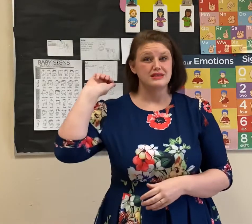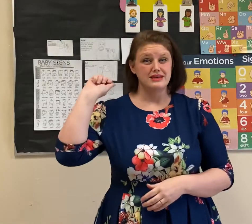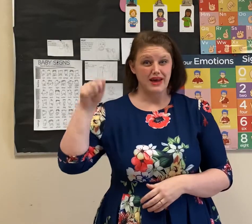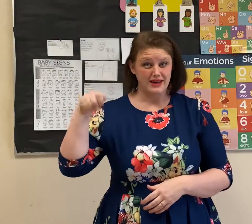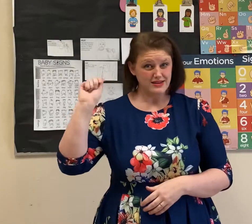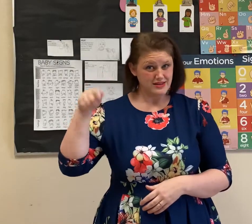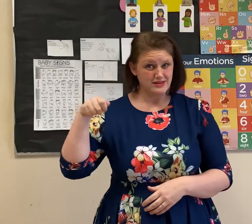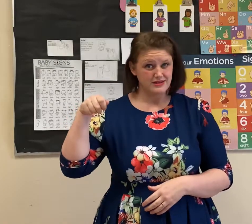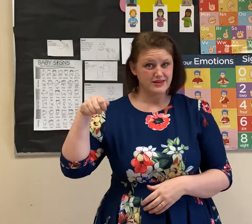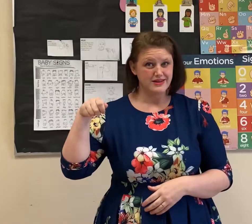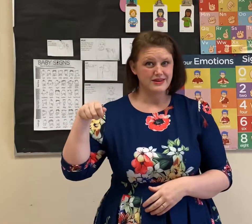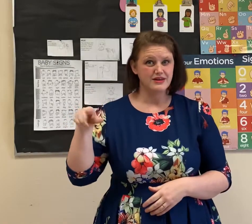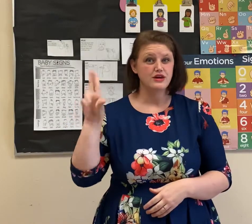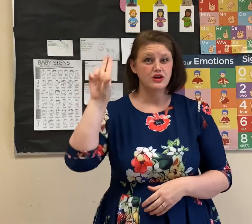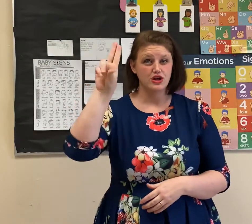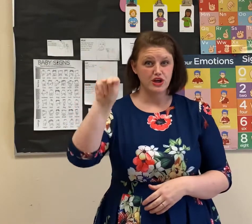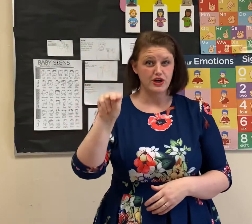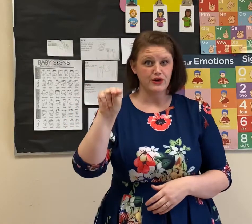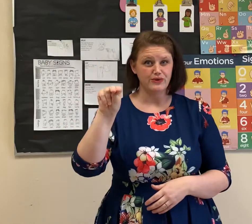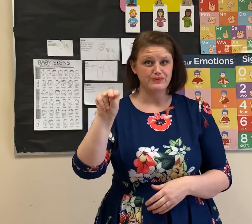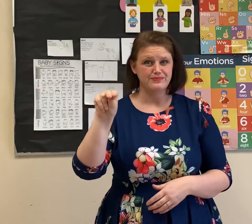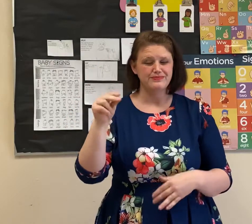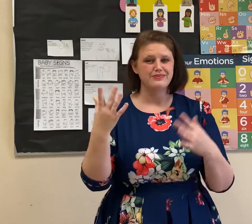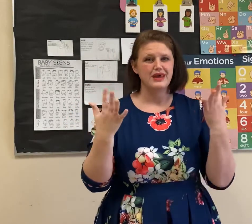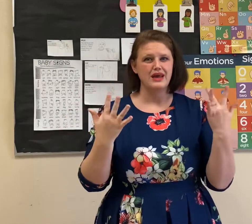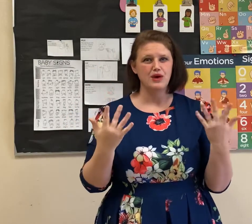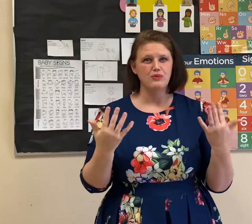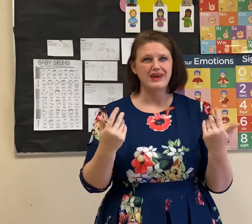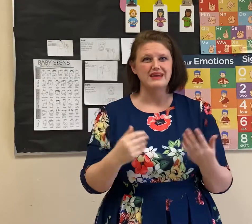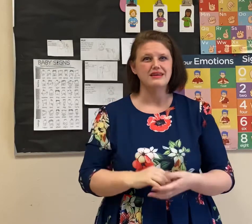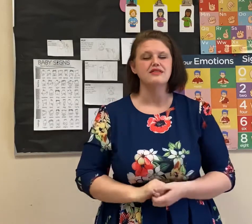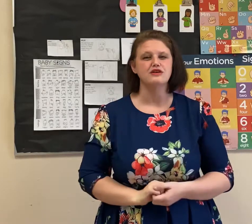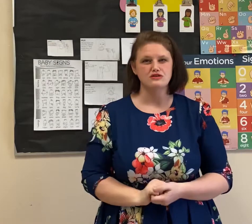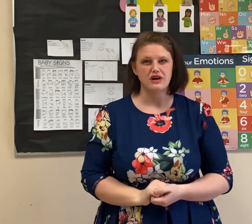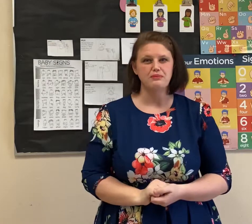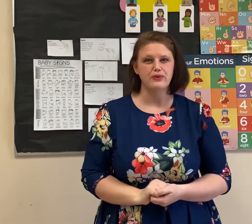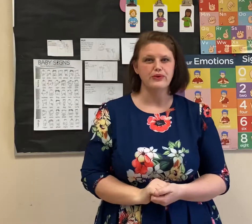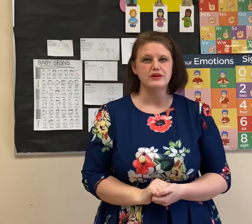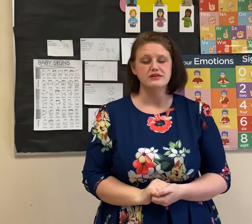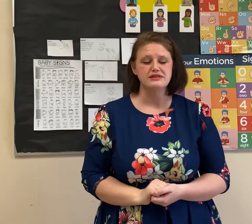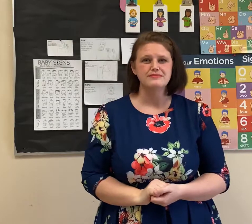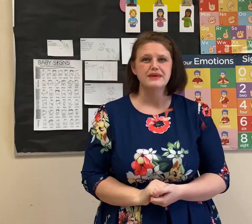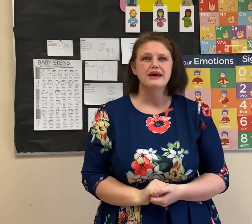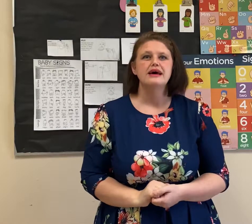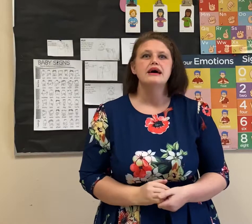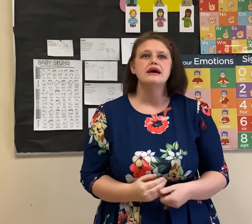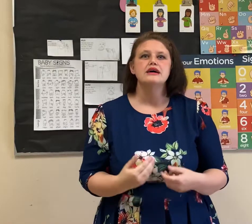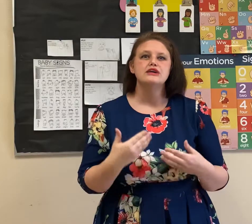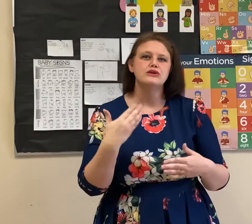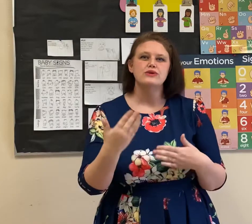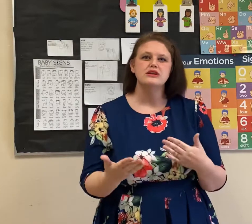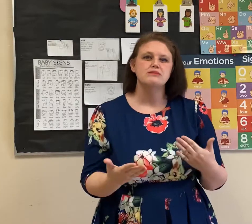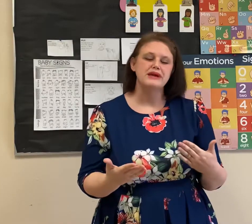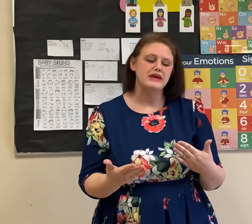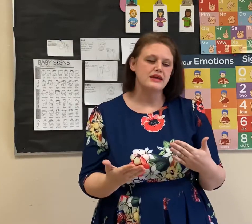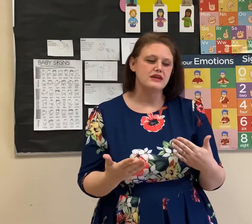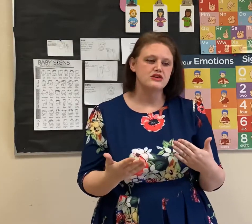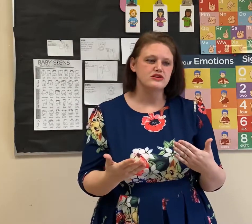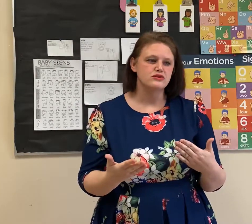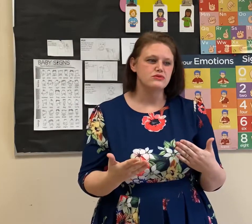yes, no, and wait in their top cores. You can pick and choose if